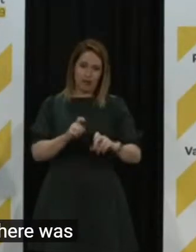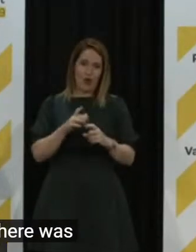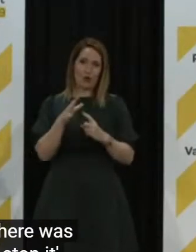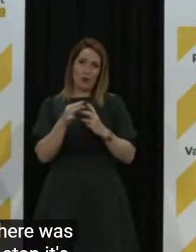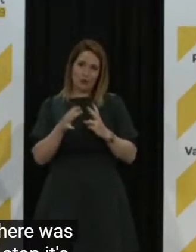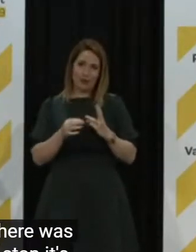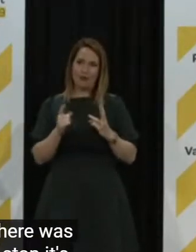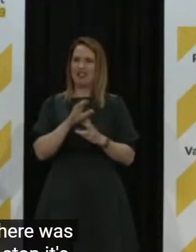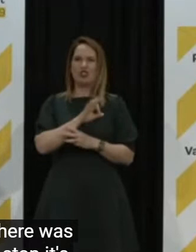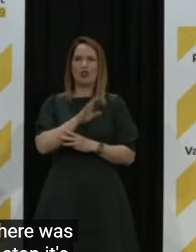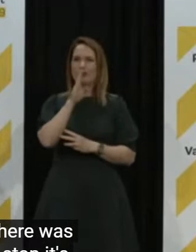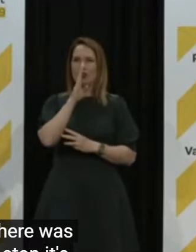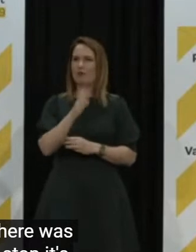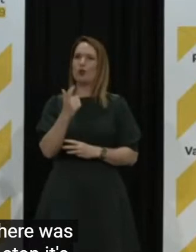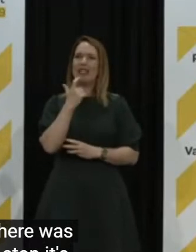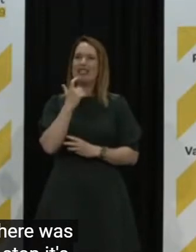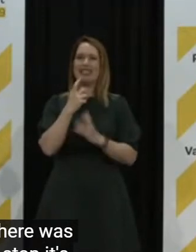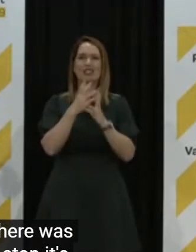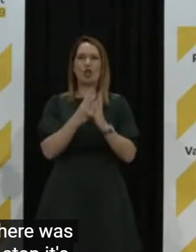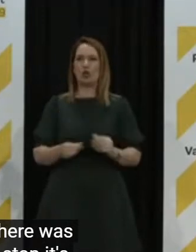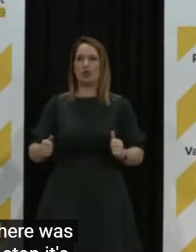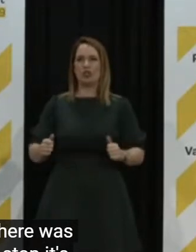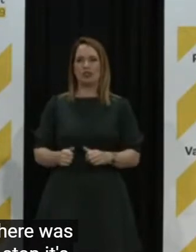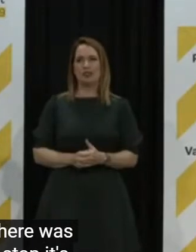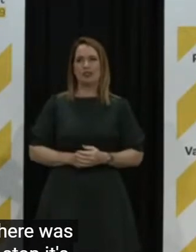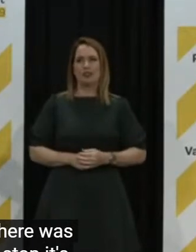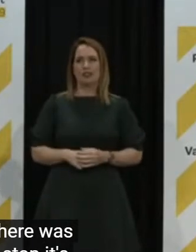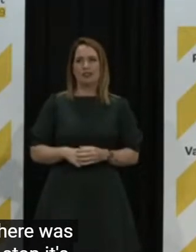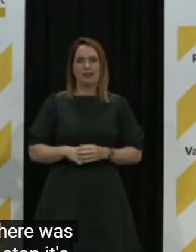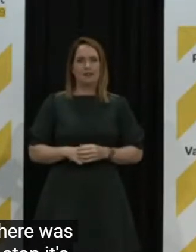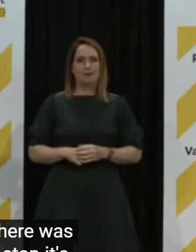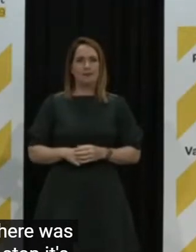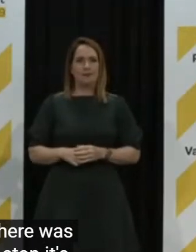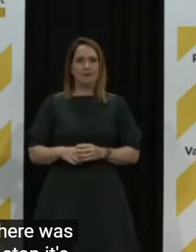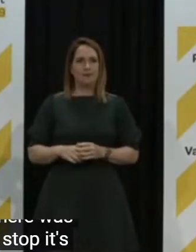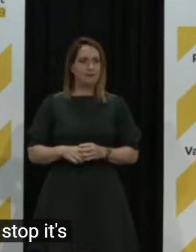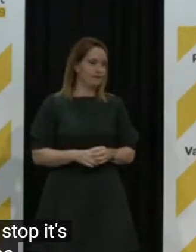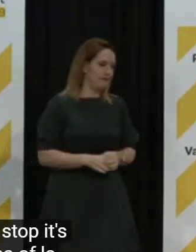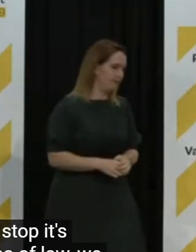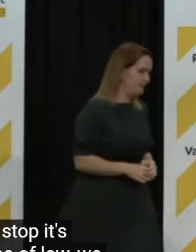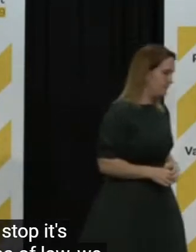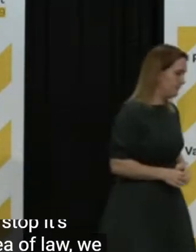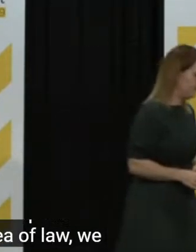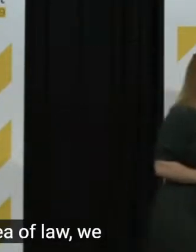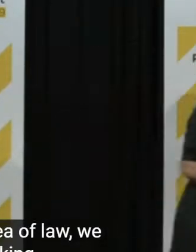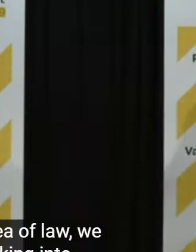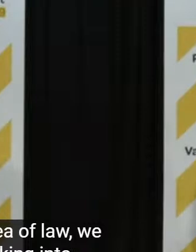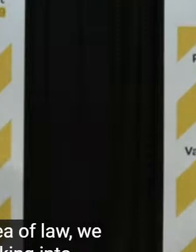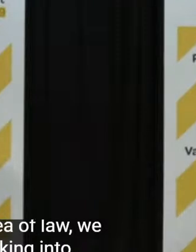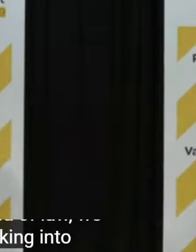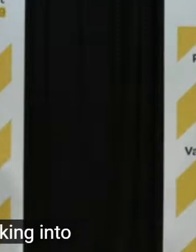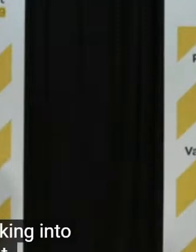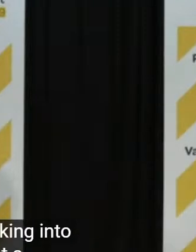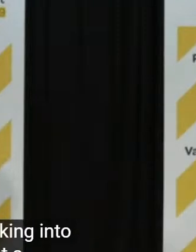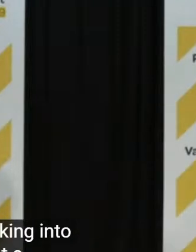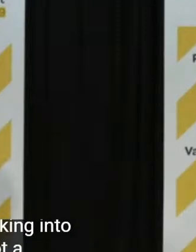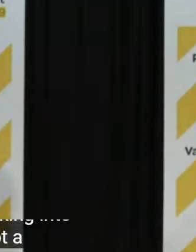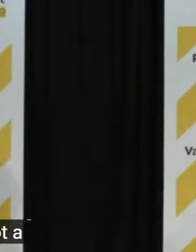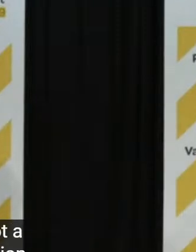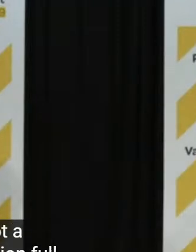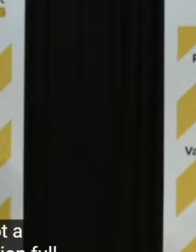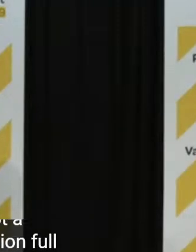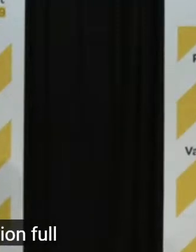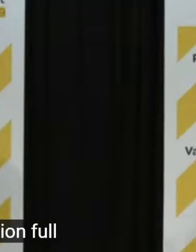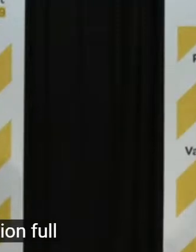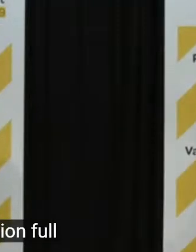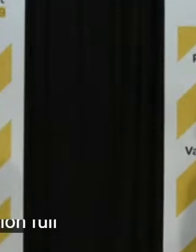it wasn't a straightforward option. So you're saying essentially, that the restaurant sector can't